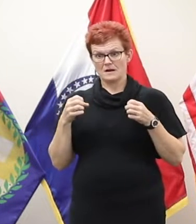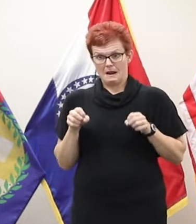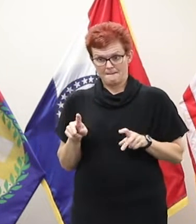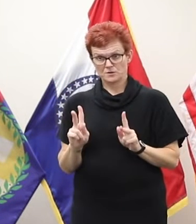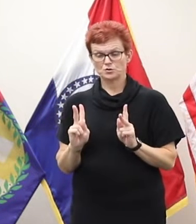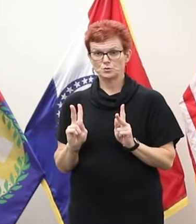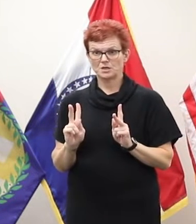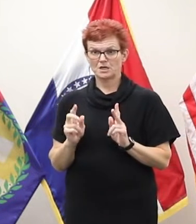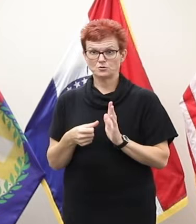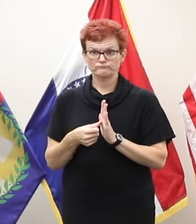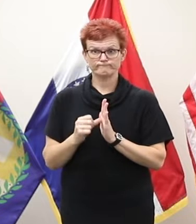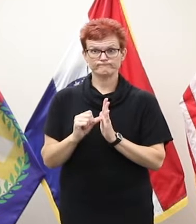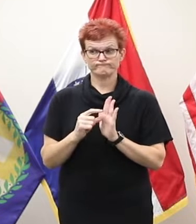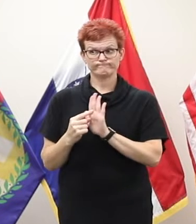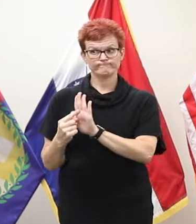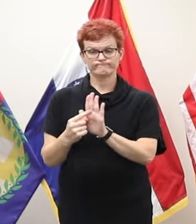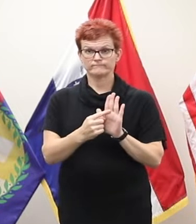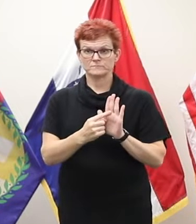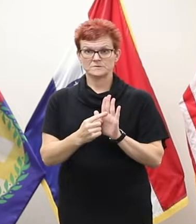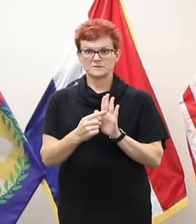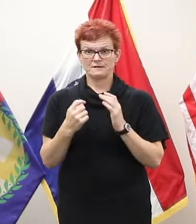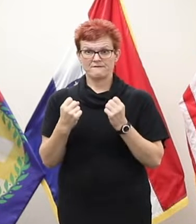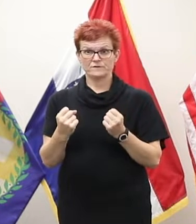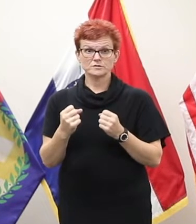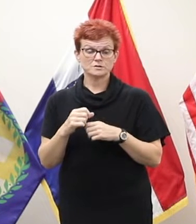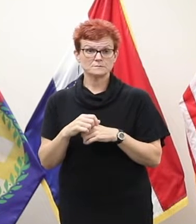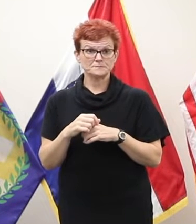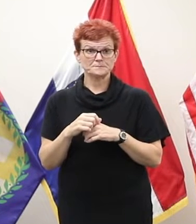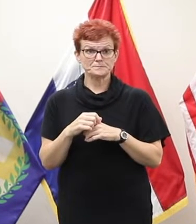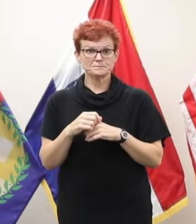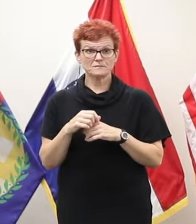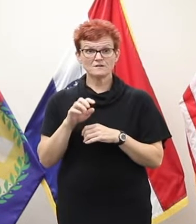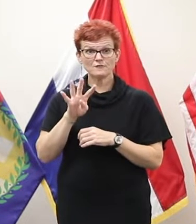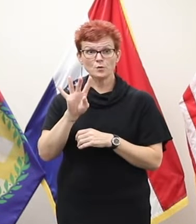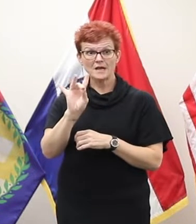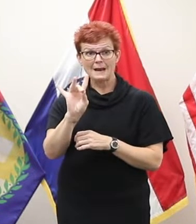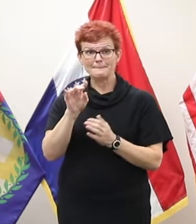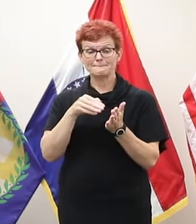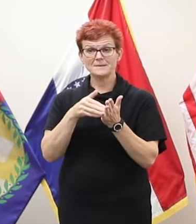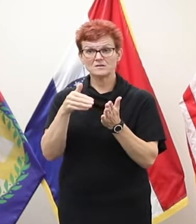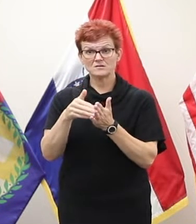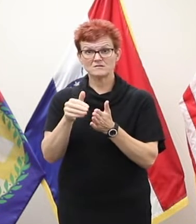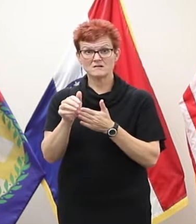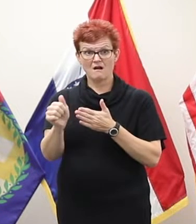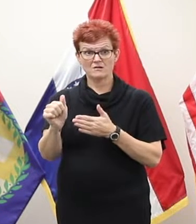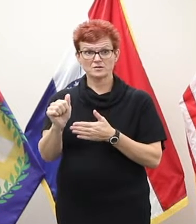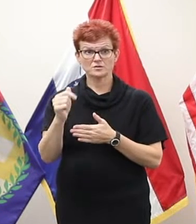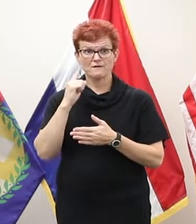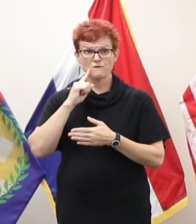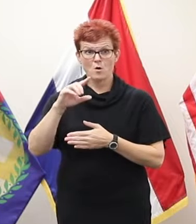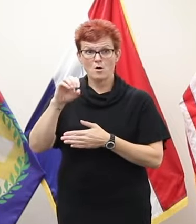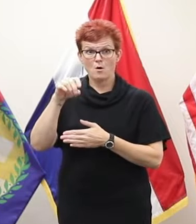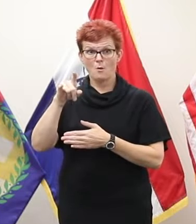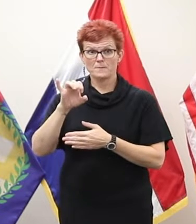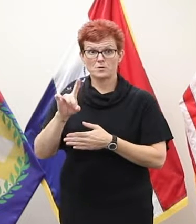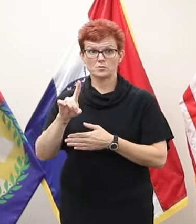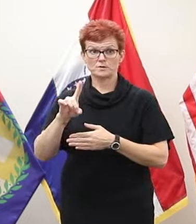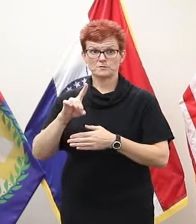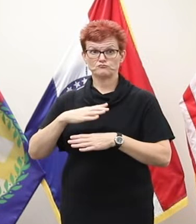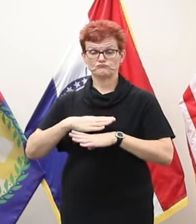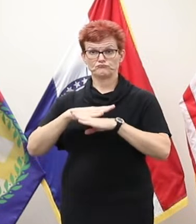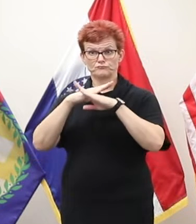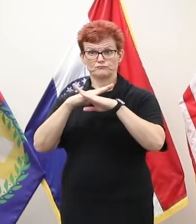amplify these efforts by dedicating $48 million in opioid settlement funds to treatment and prevention